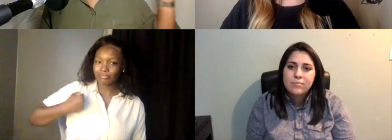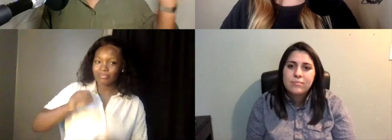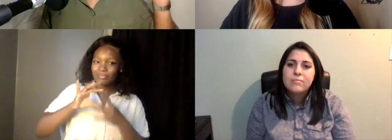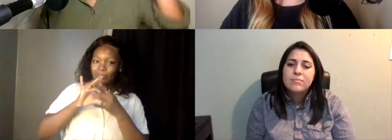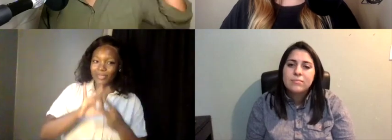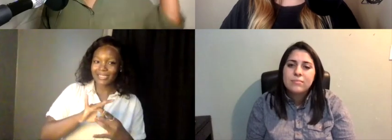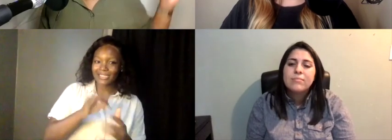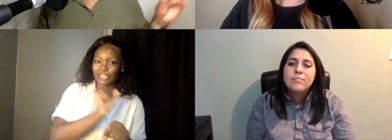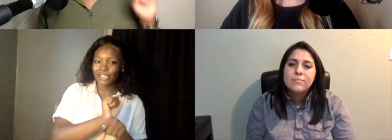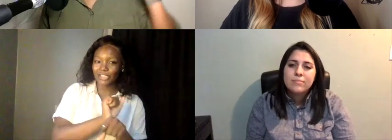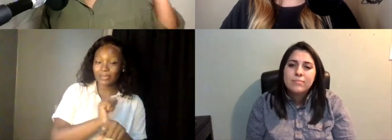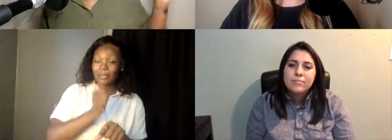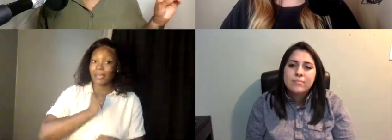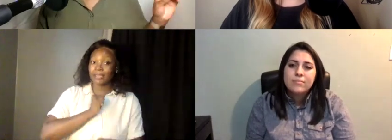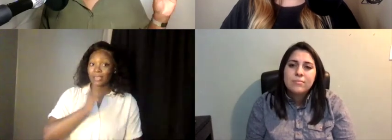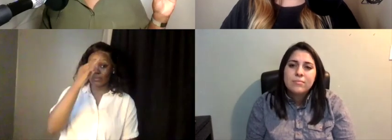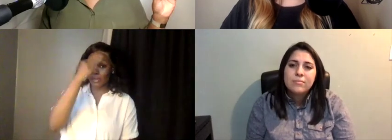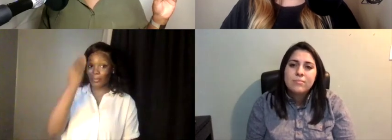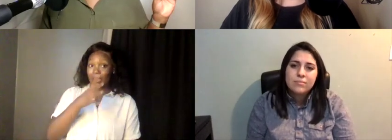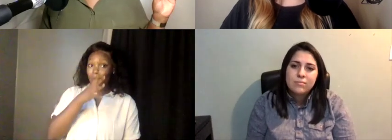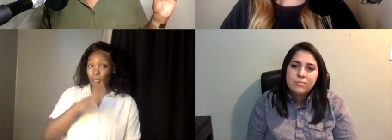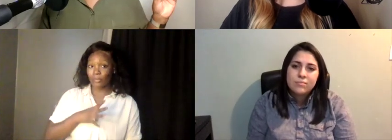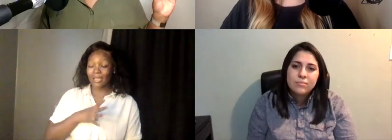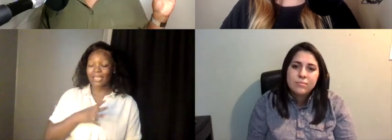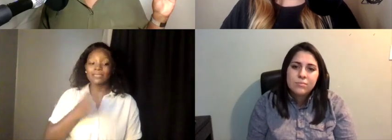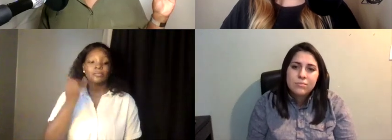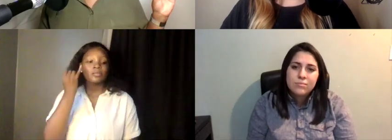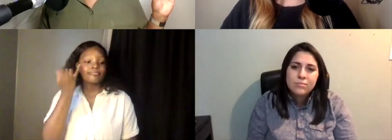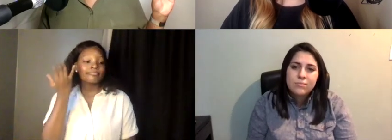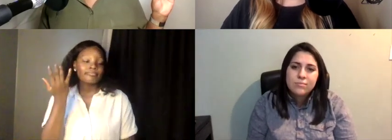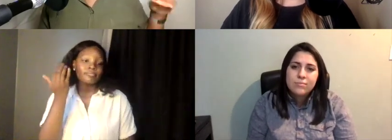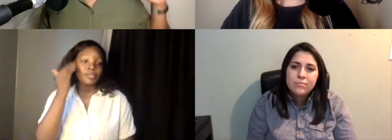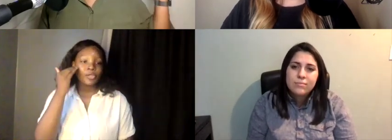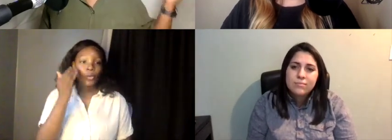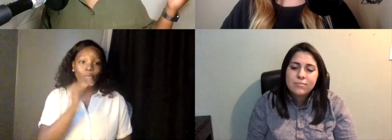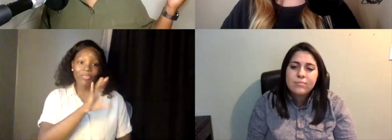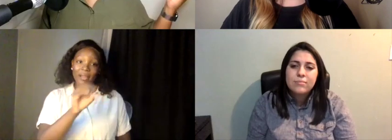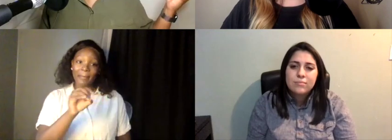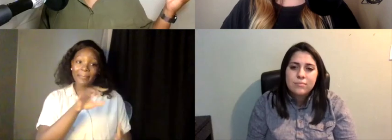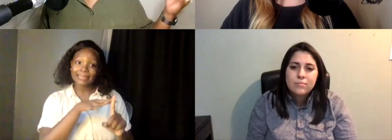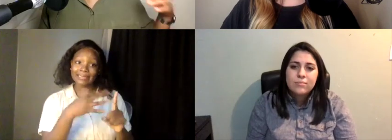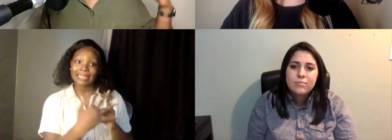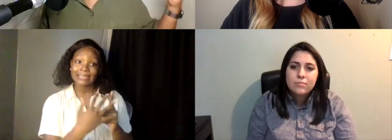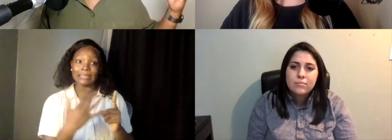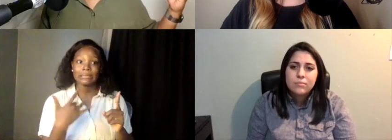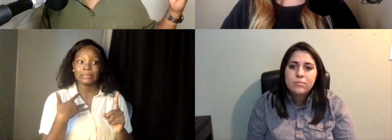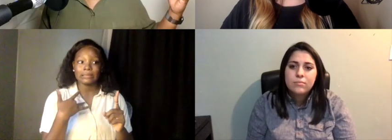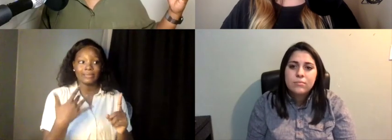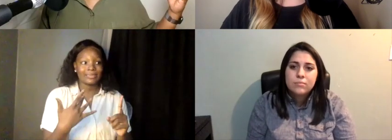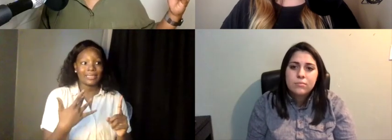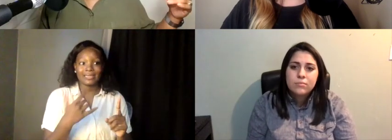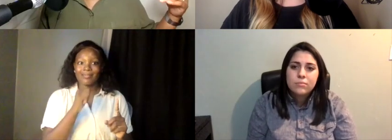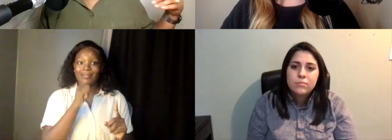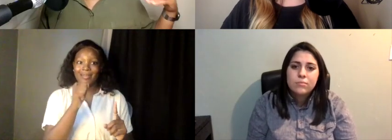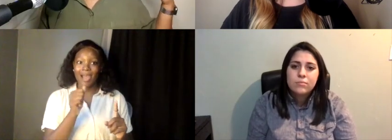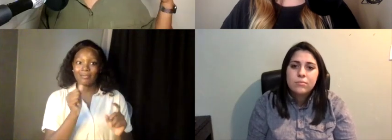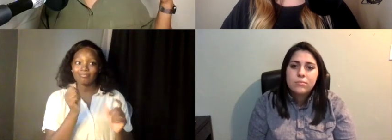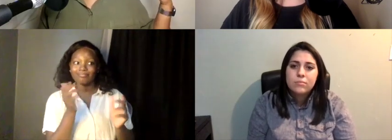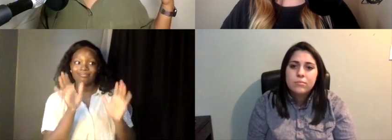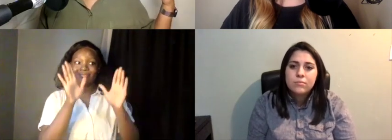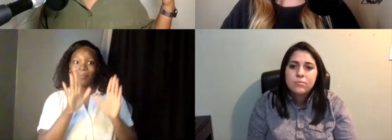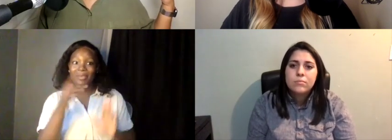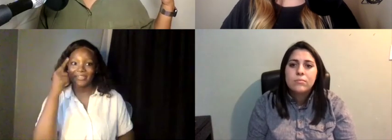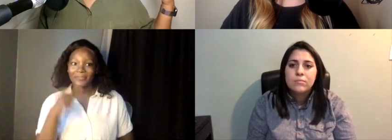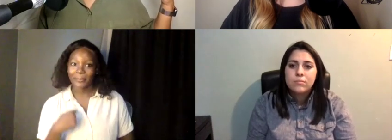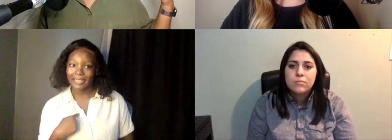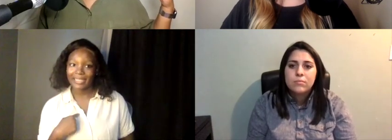like, generally work out for me in the company setting. There's been way too many times and way too many instances of, you